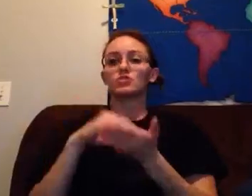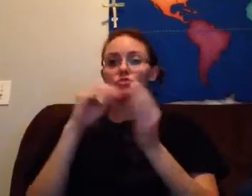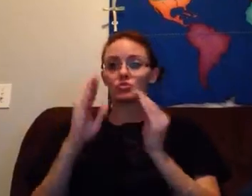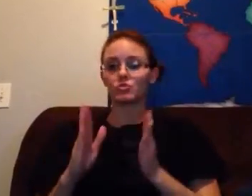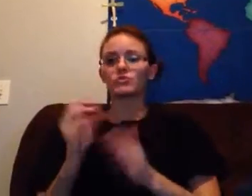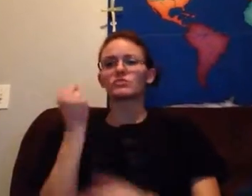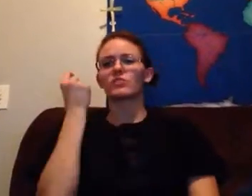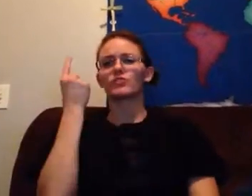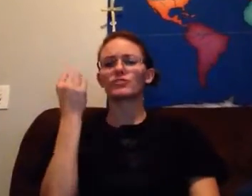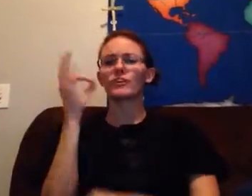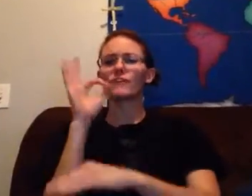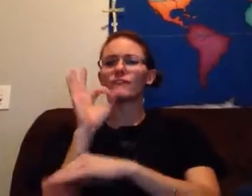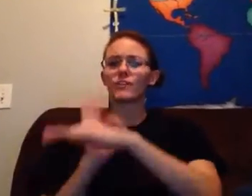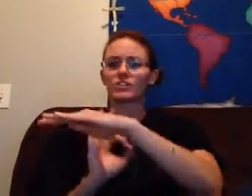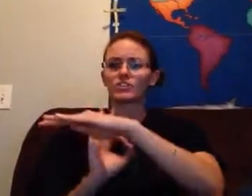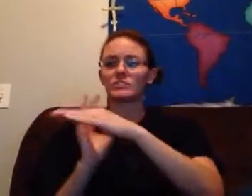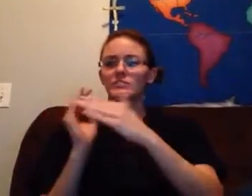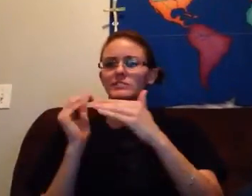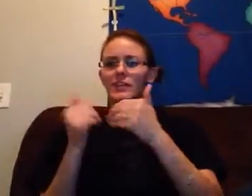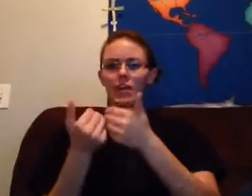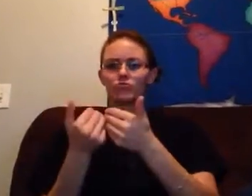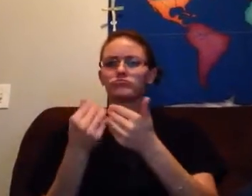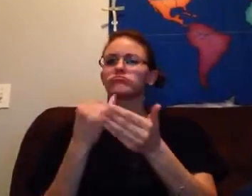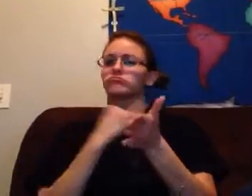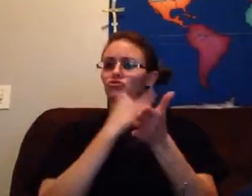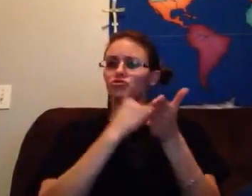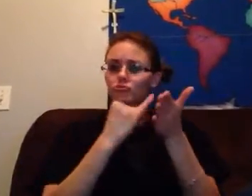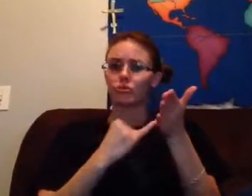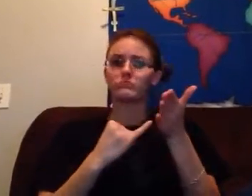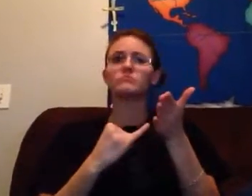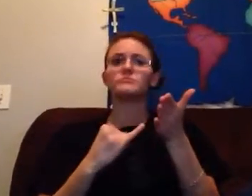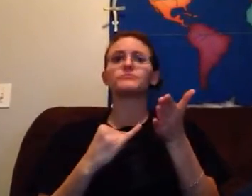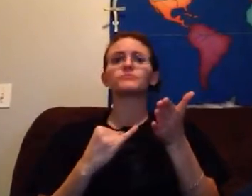picture. I'm going to start with a real easy one, 1/2. Now here's my picture of 1/2.